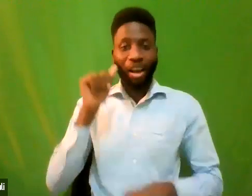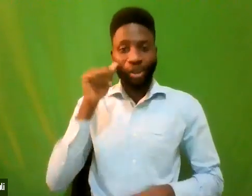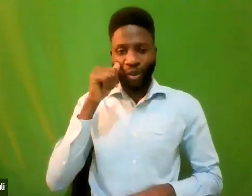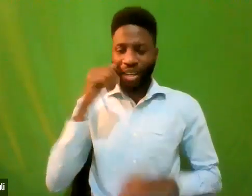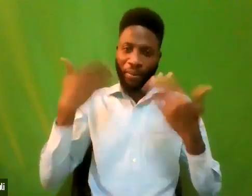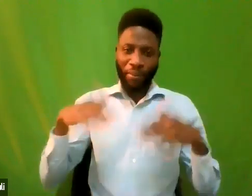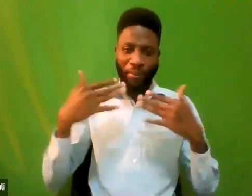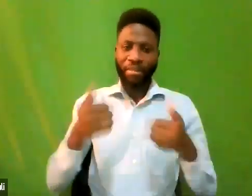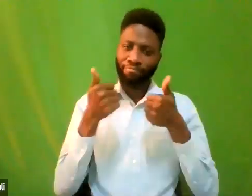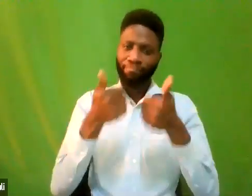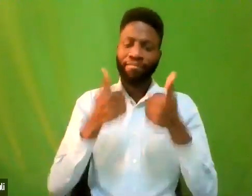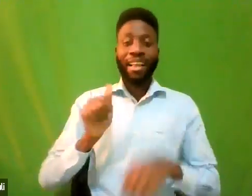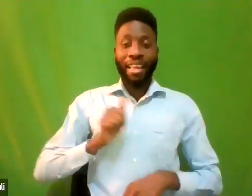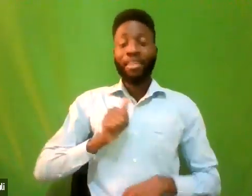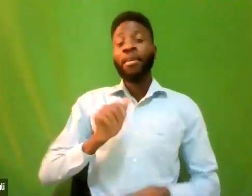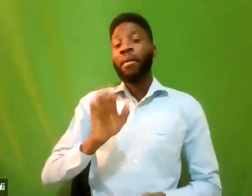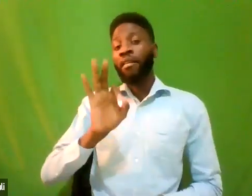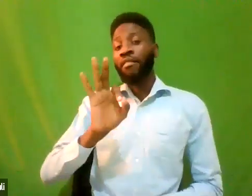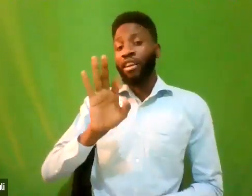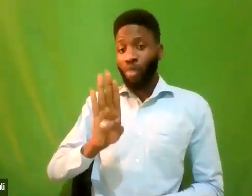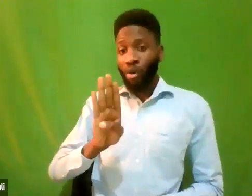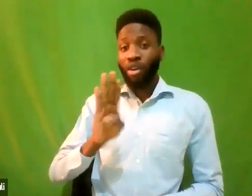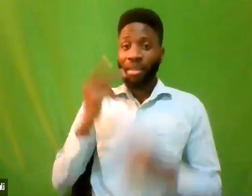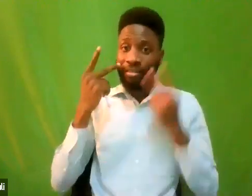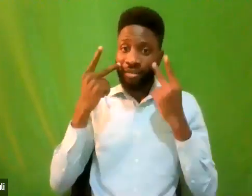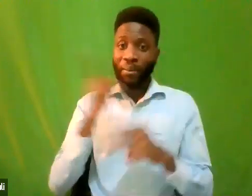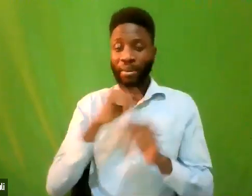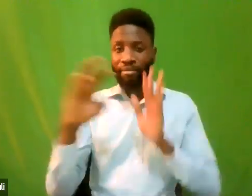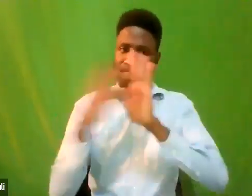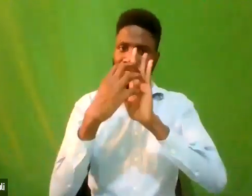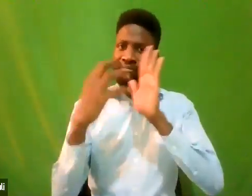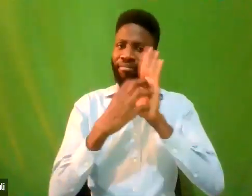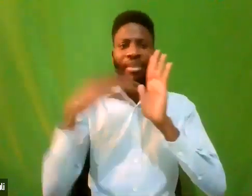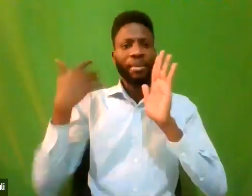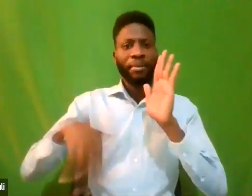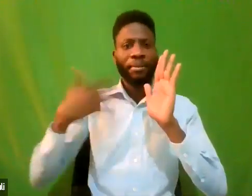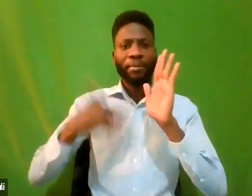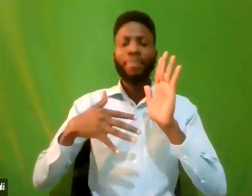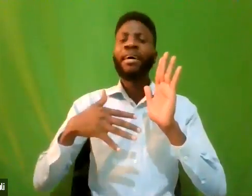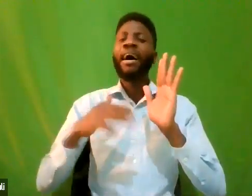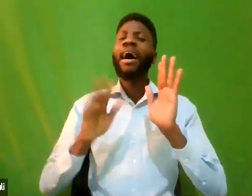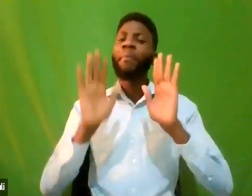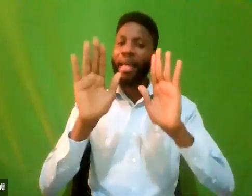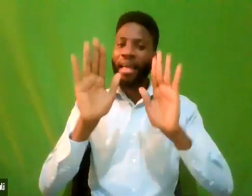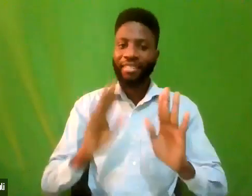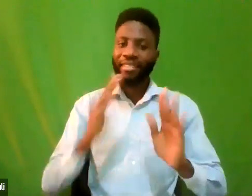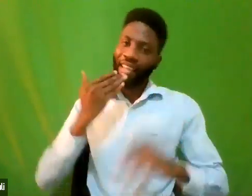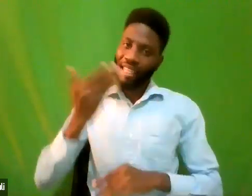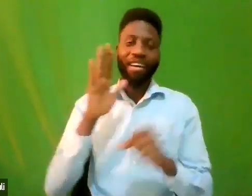Facebook wall and the posts there are just amazing. Thank you so much, Ashura. Then